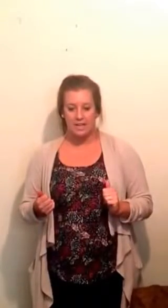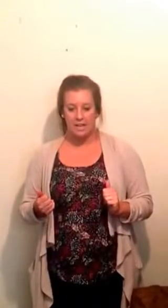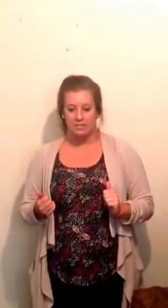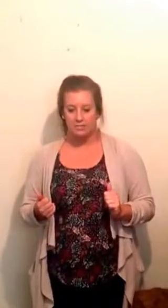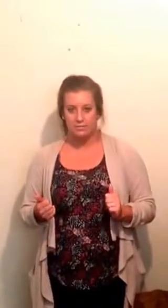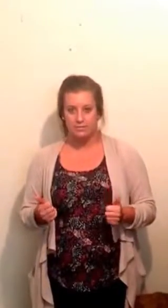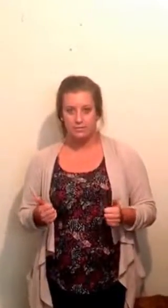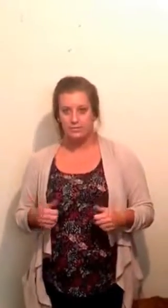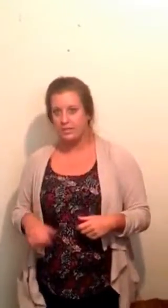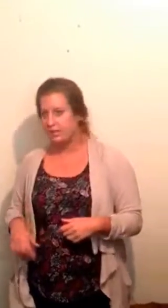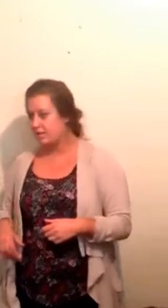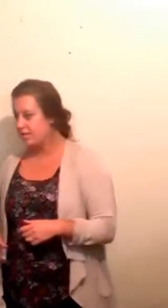go.